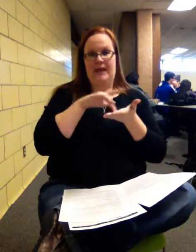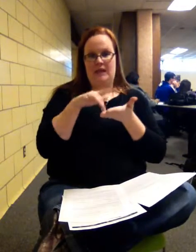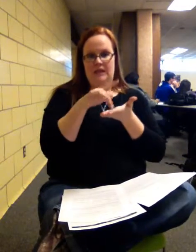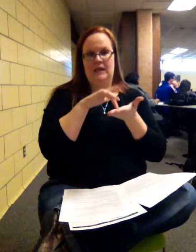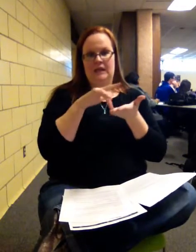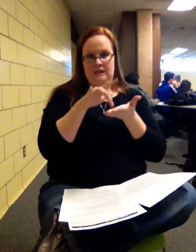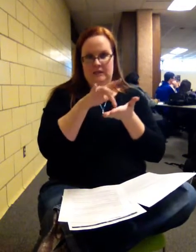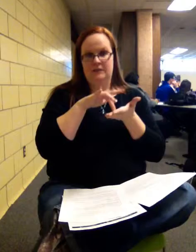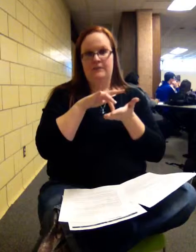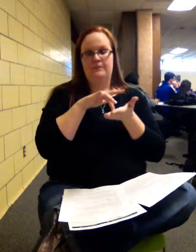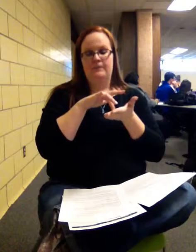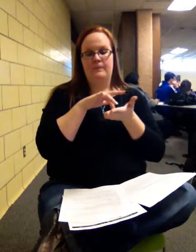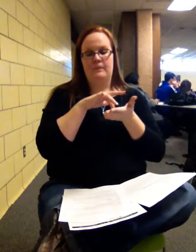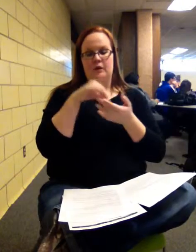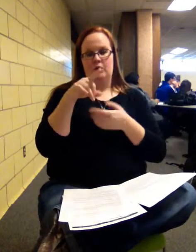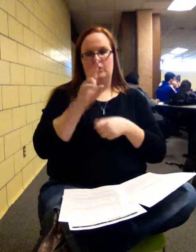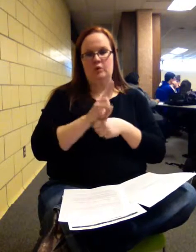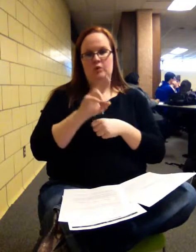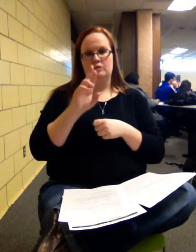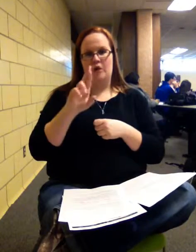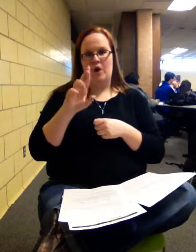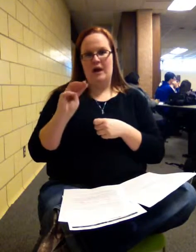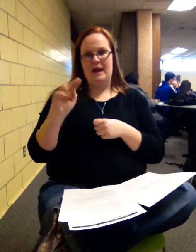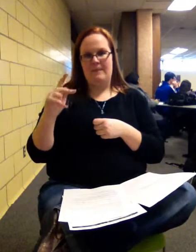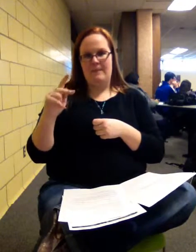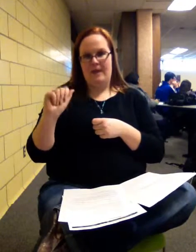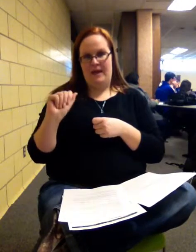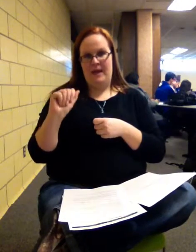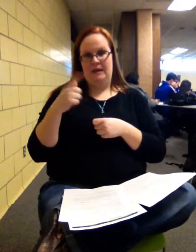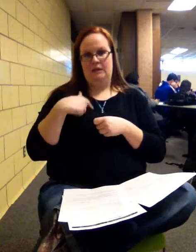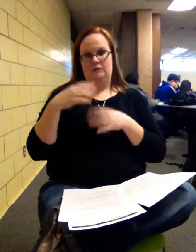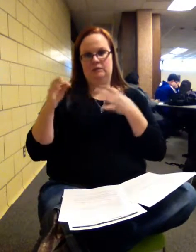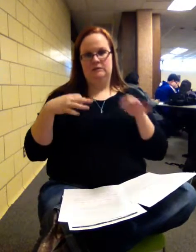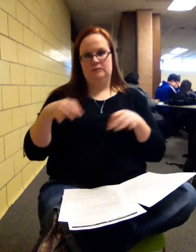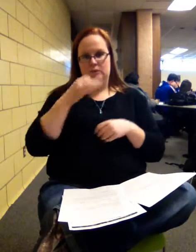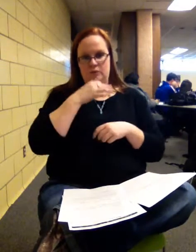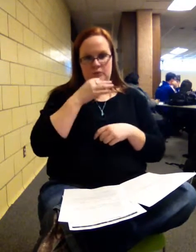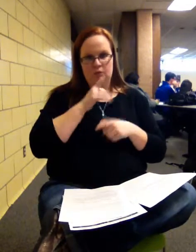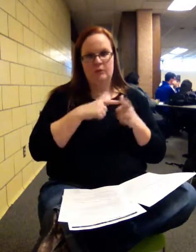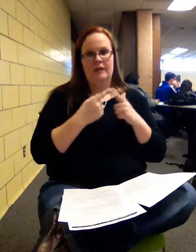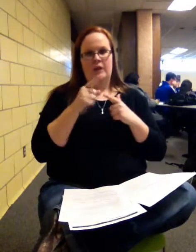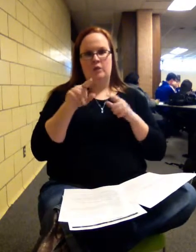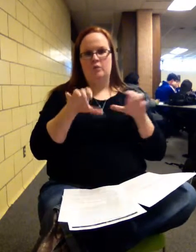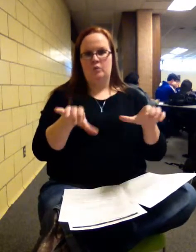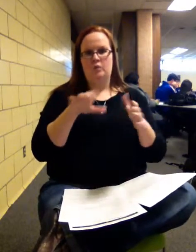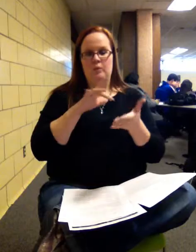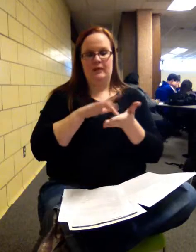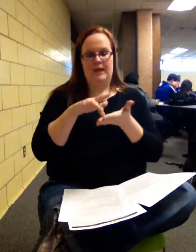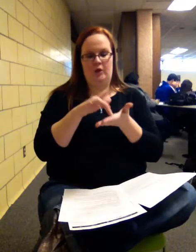we're going to use RMA, and I'm going to explain that here in a minute. So then you'll do the calculation